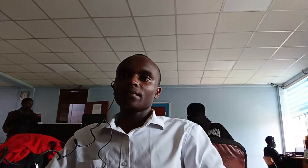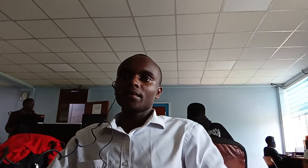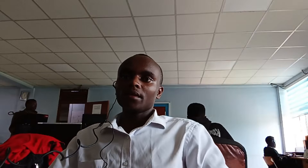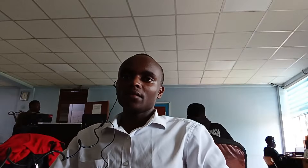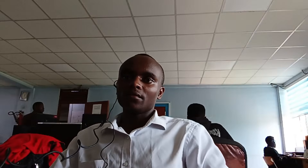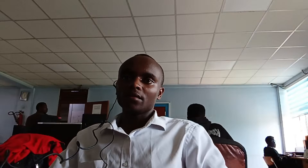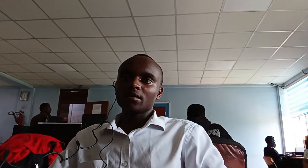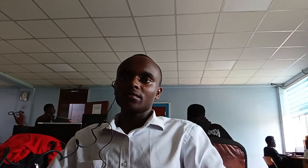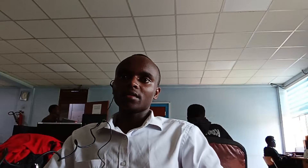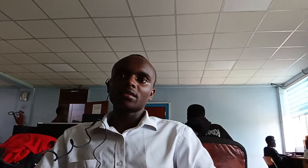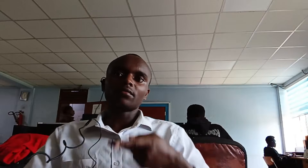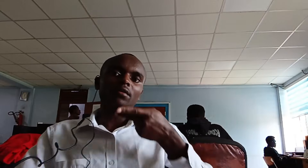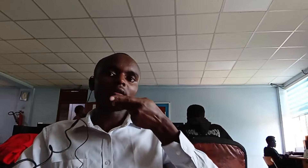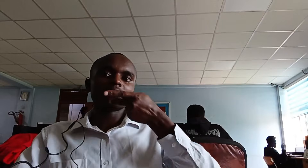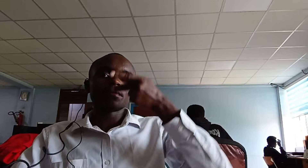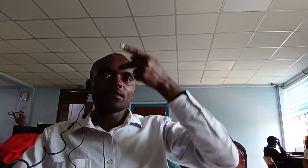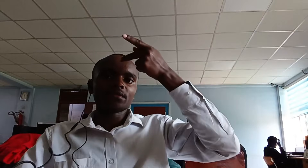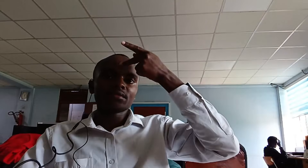If you're okay with the sign for grandparents,